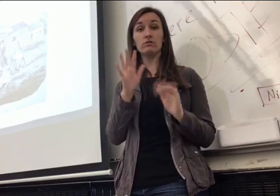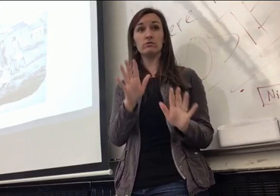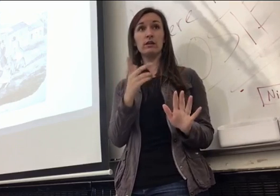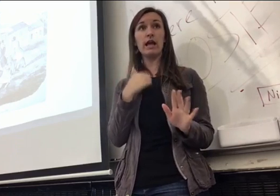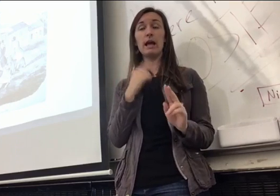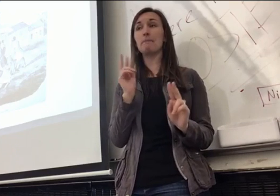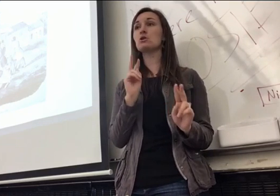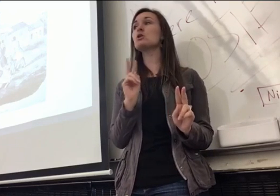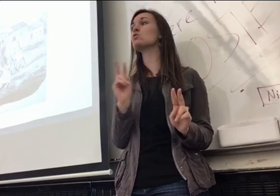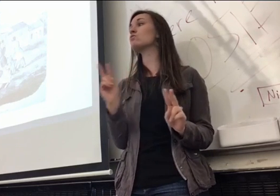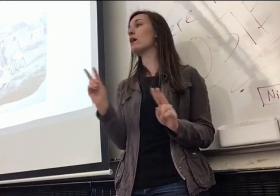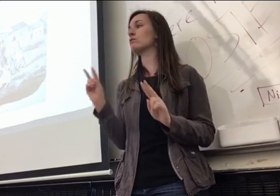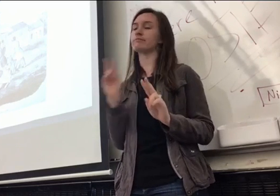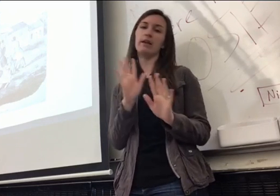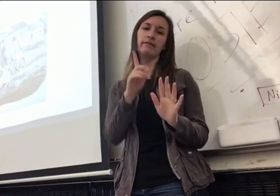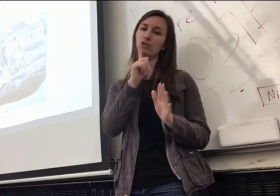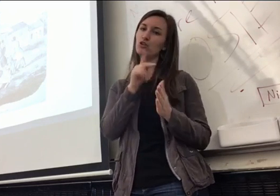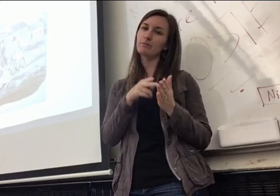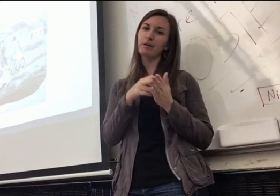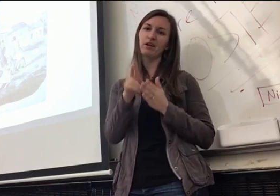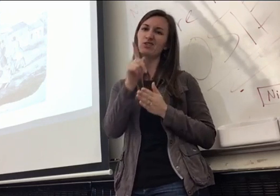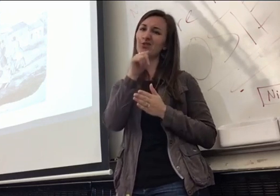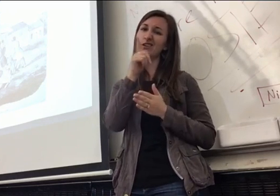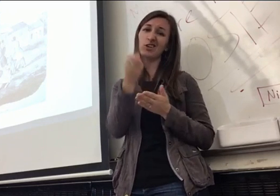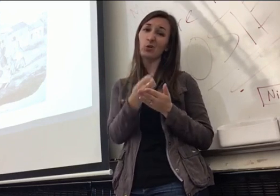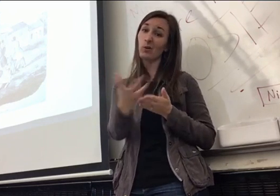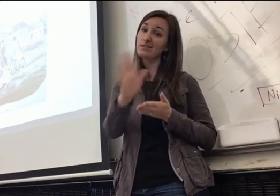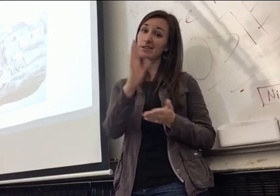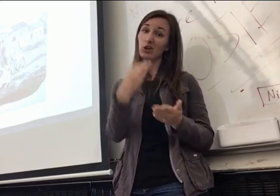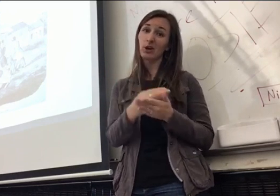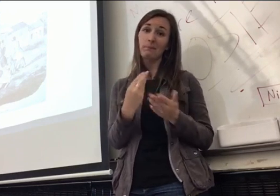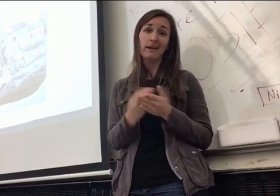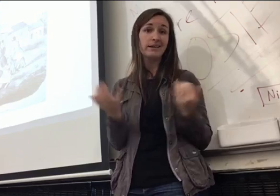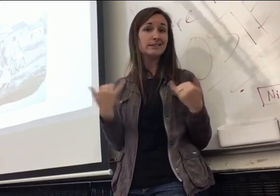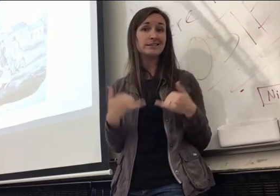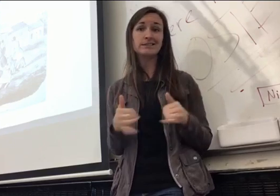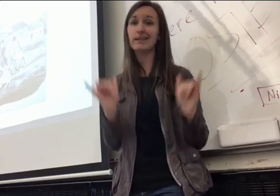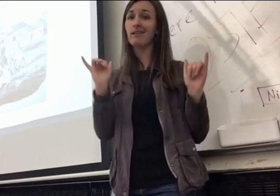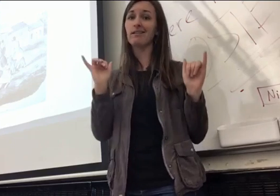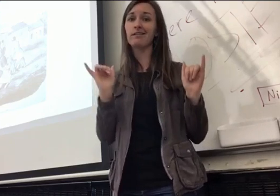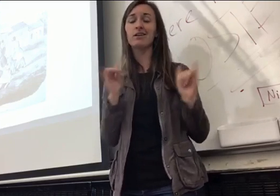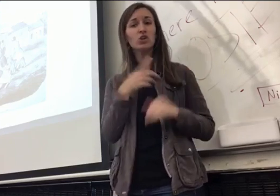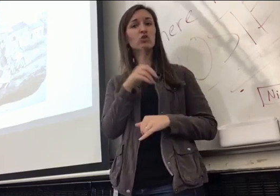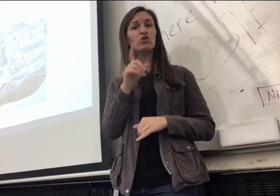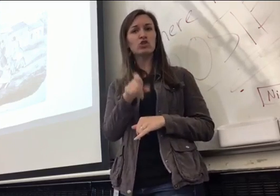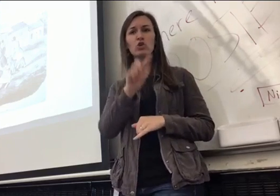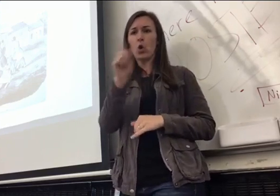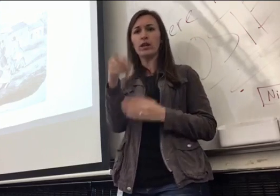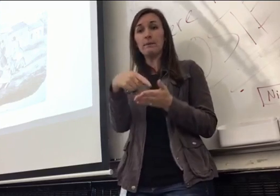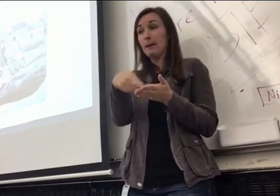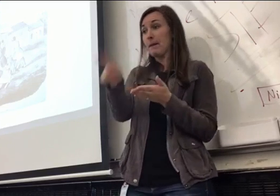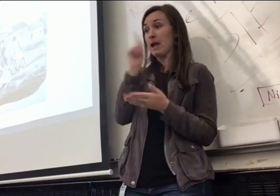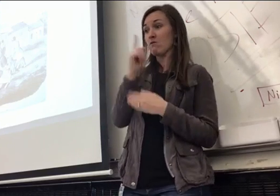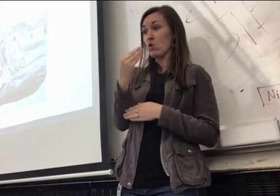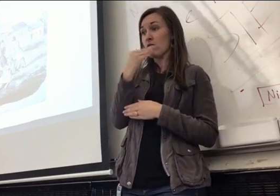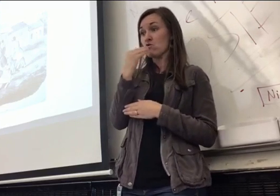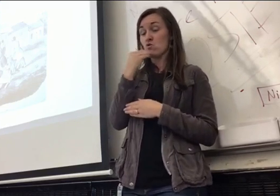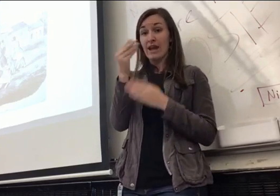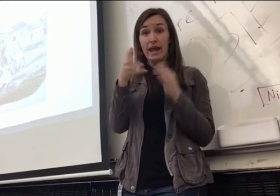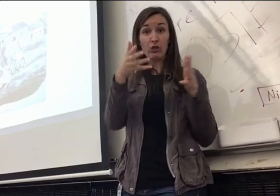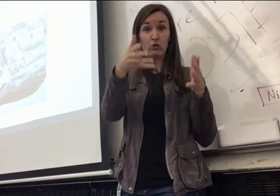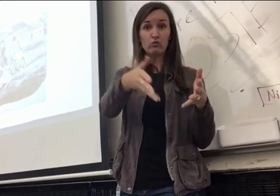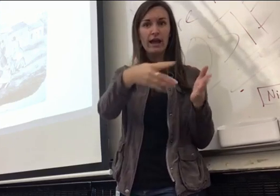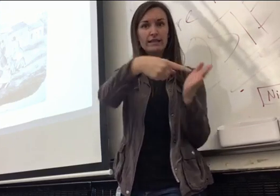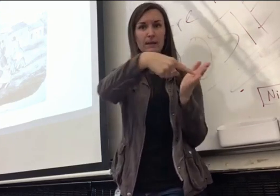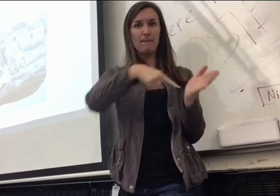at you, and let's just be honest, you're wasteful with your money. I mean, you should be just using it for food and sending the rest back to me, and instead you guys